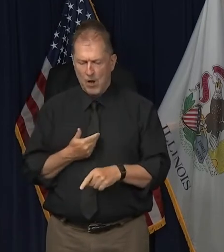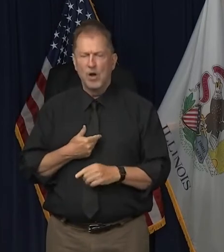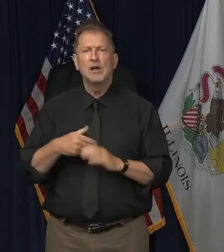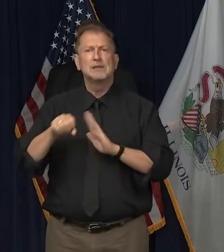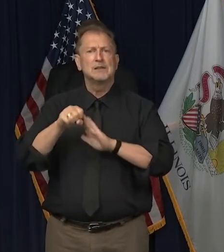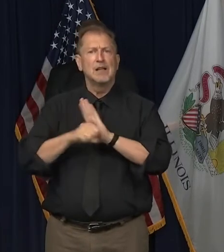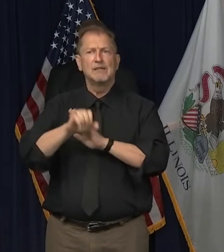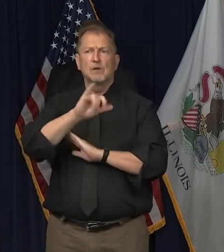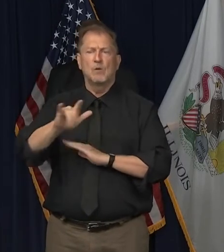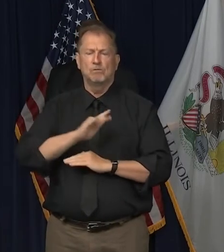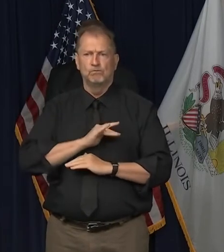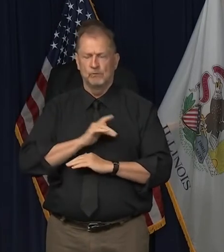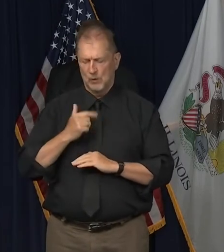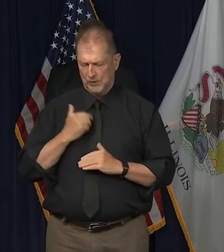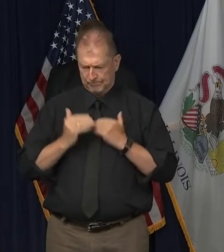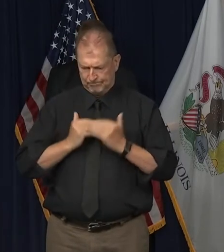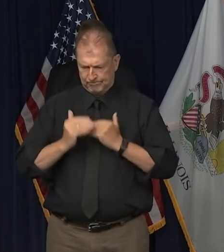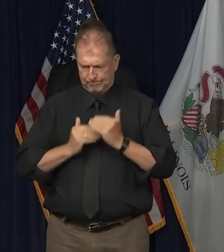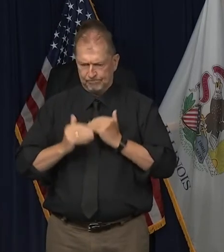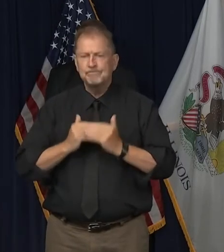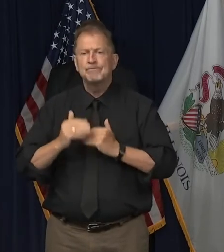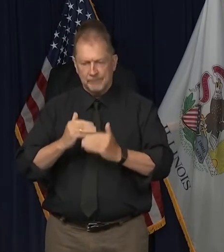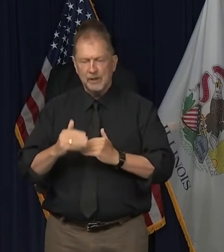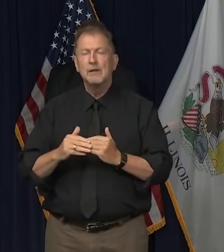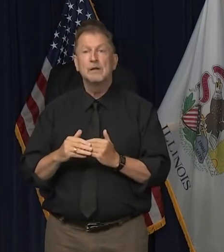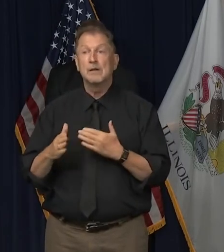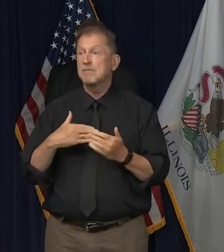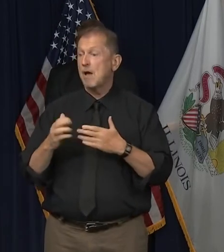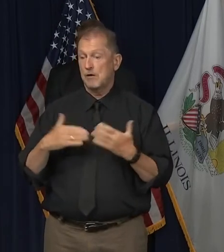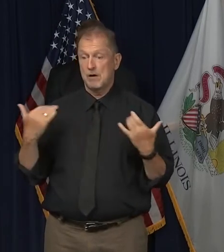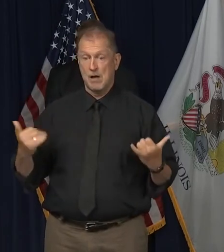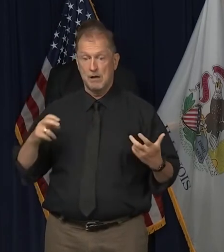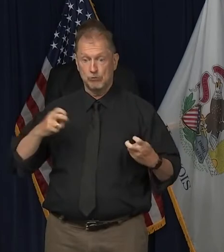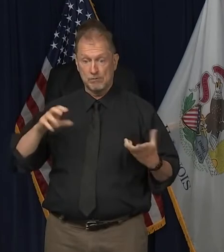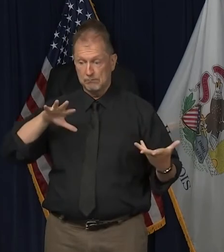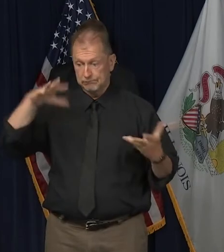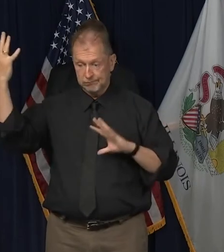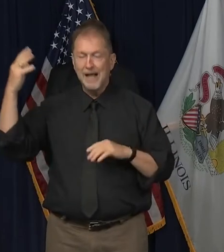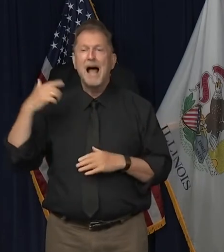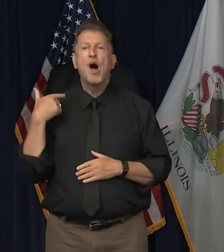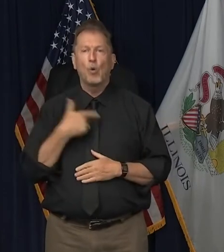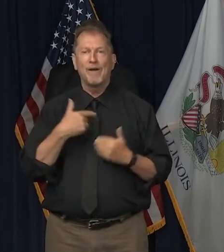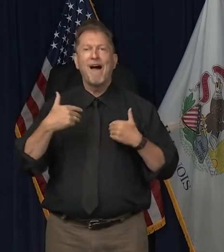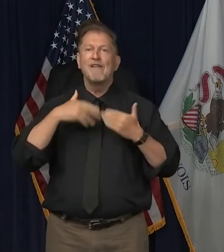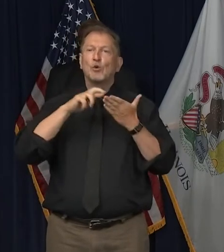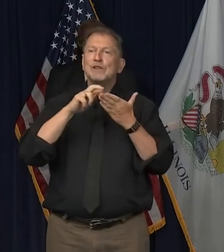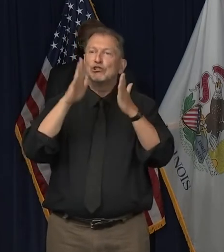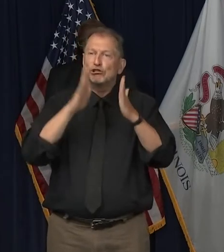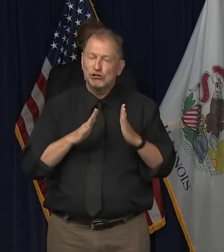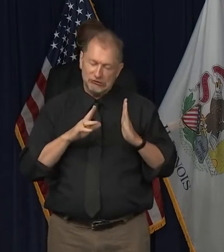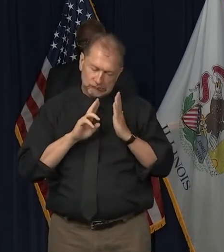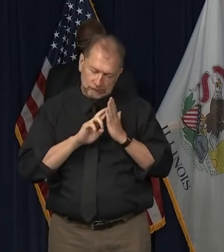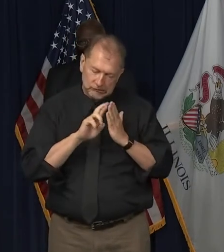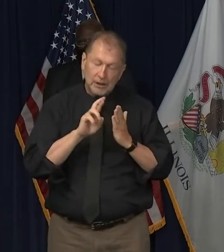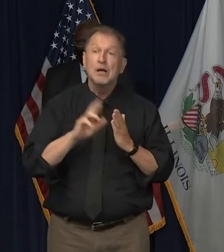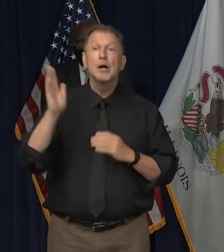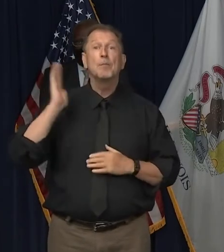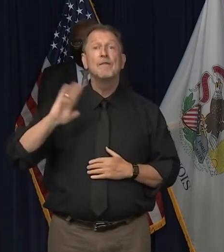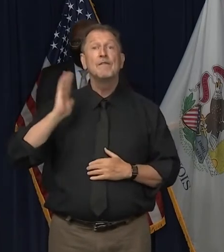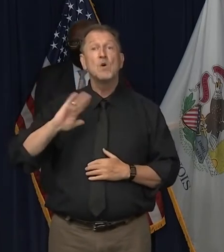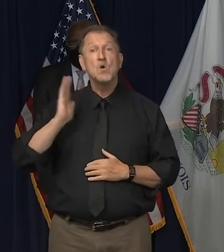it with distinction. We'll continue to do that during the crisis. Our brilliant researchers were behind epidemiological modeling that Governor